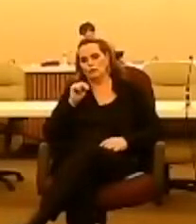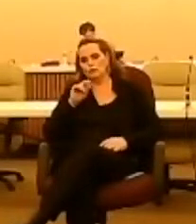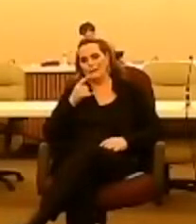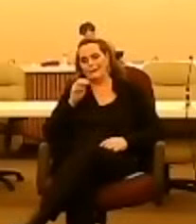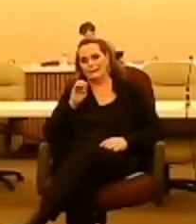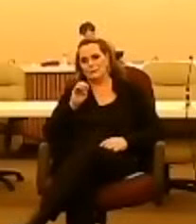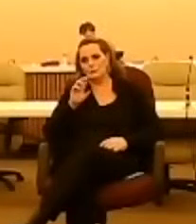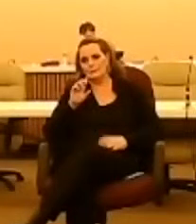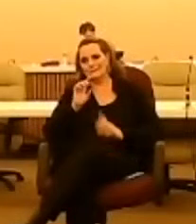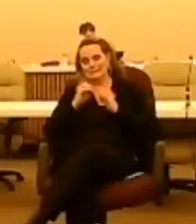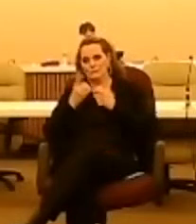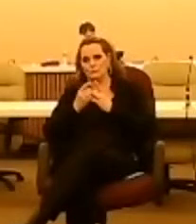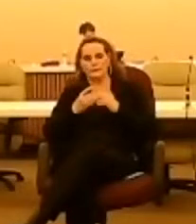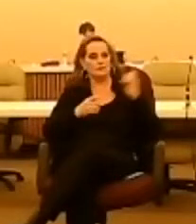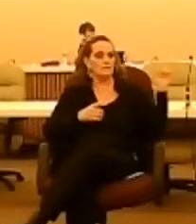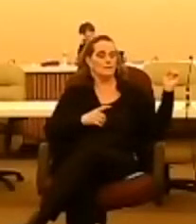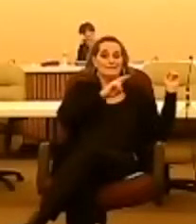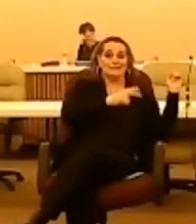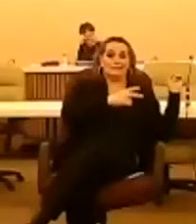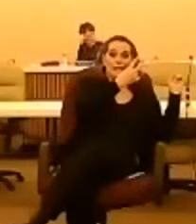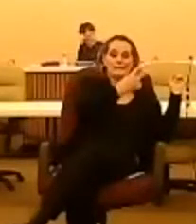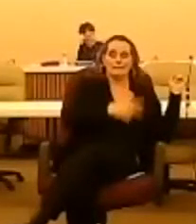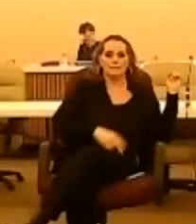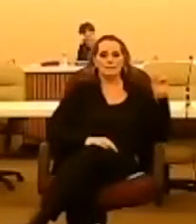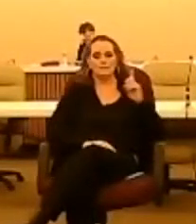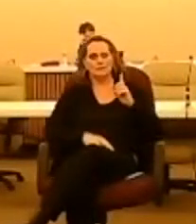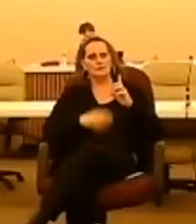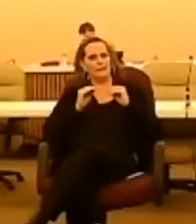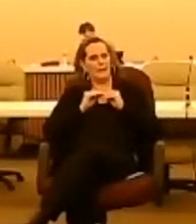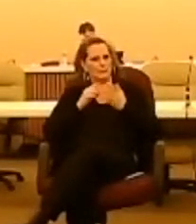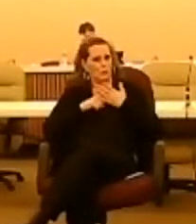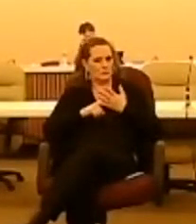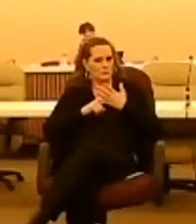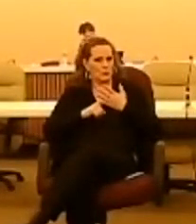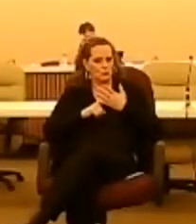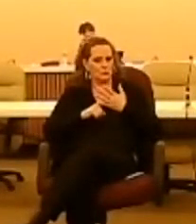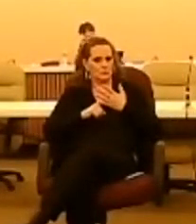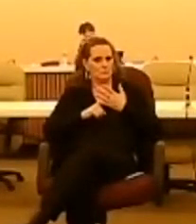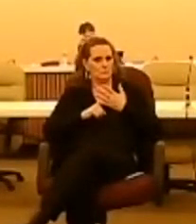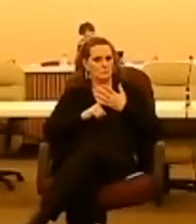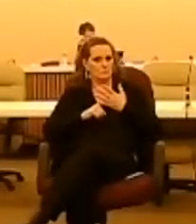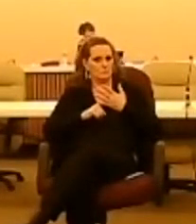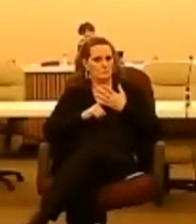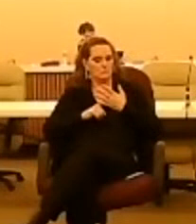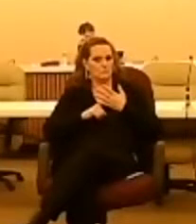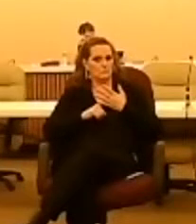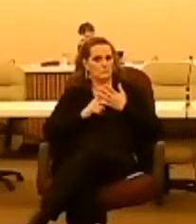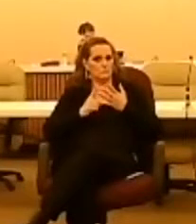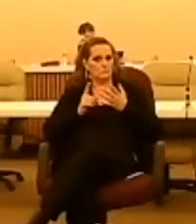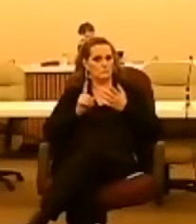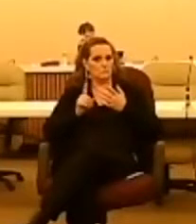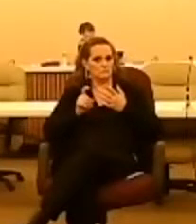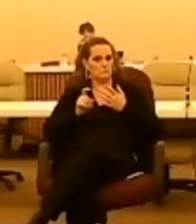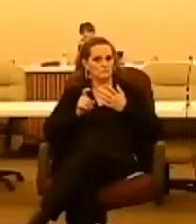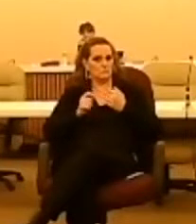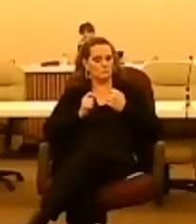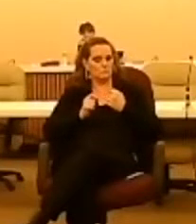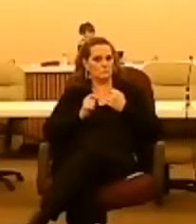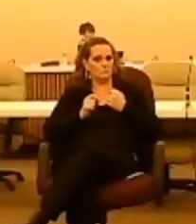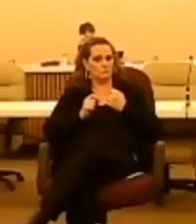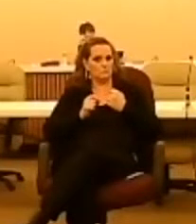Any further discussion beyond what we had at the hearing?